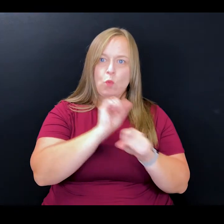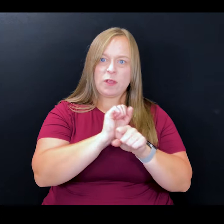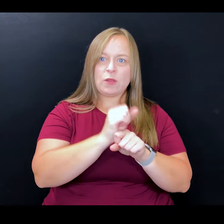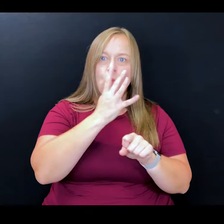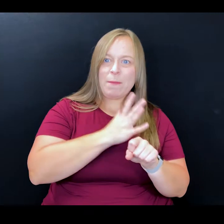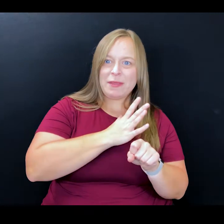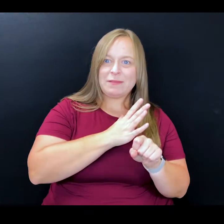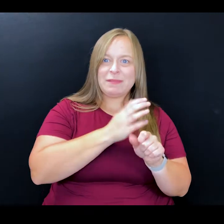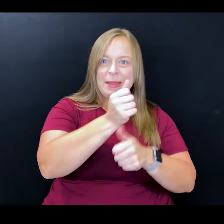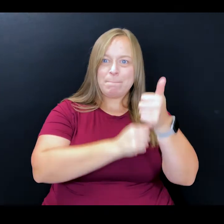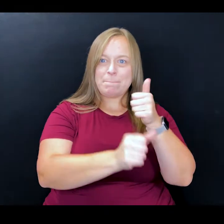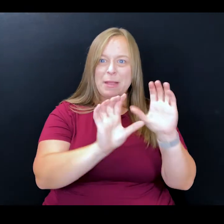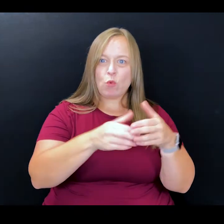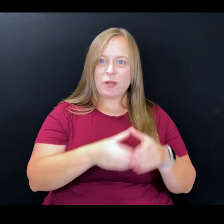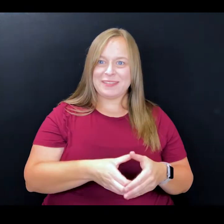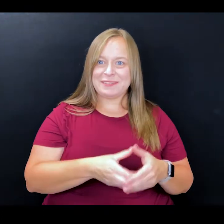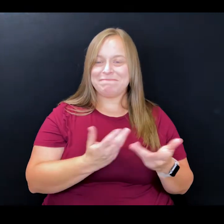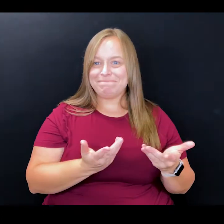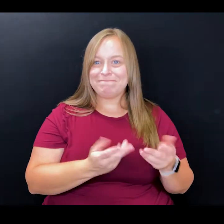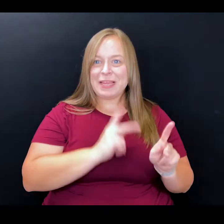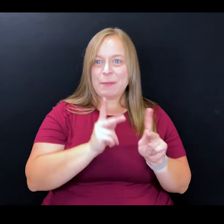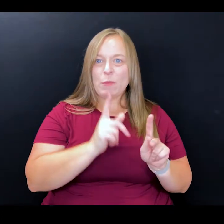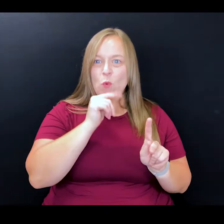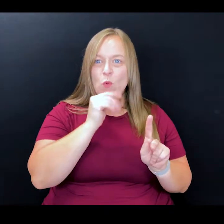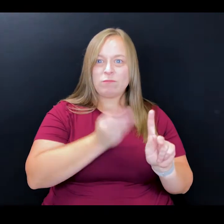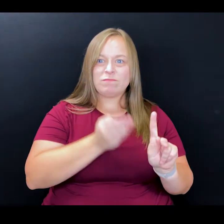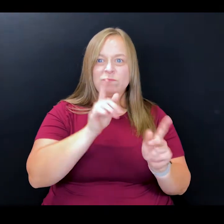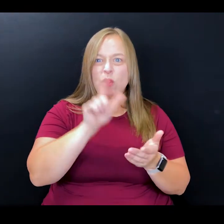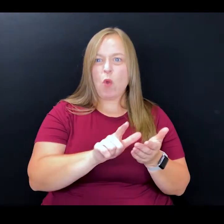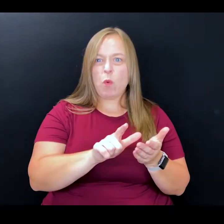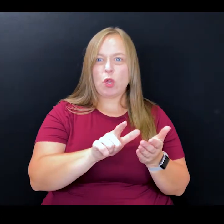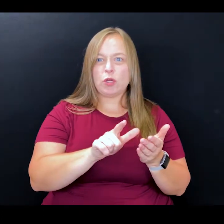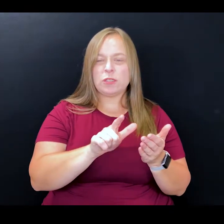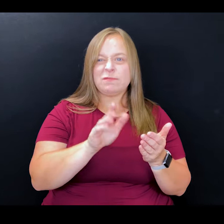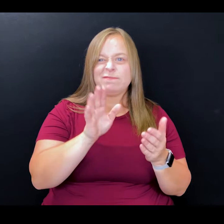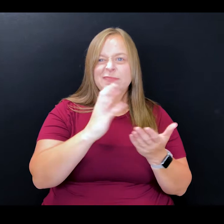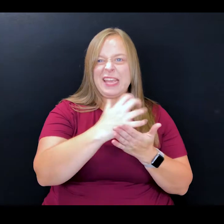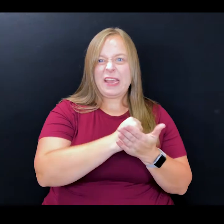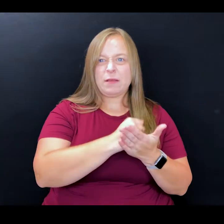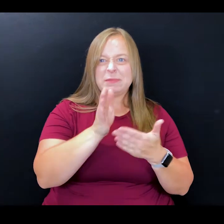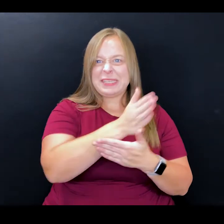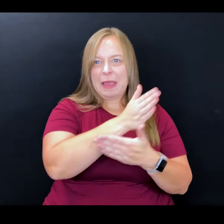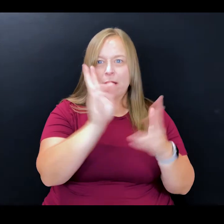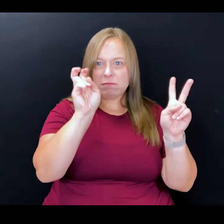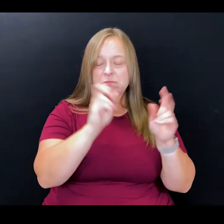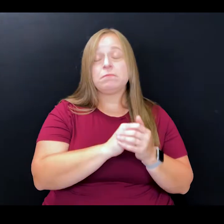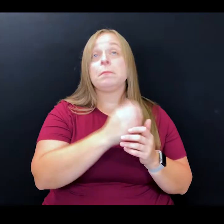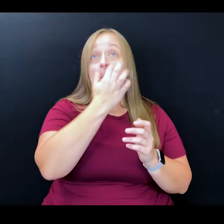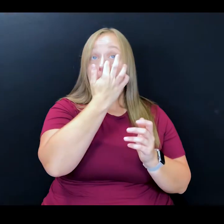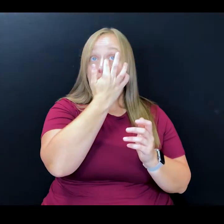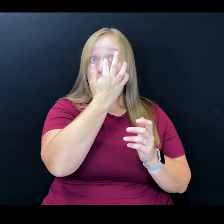mostly women, minorities, right? People with, on the lower income side.